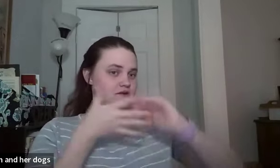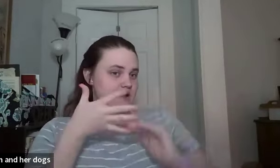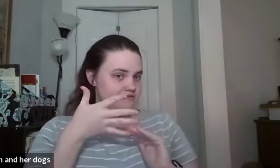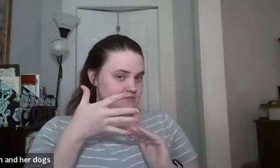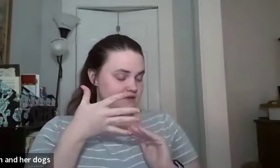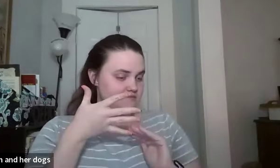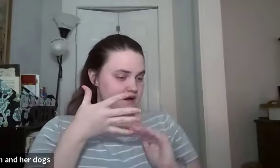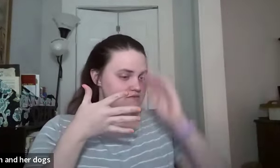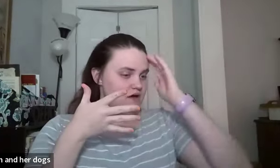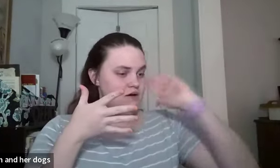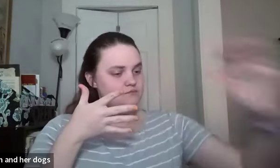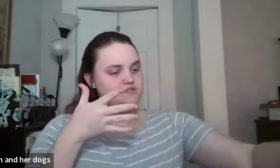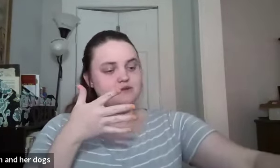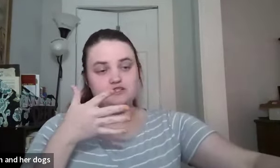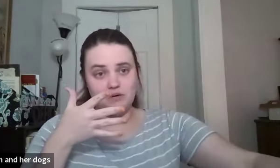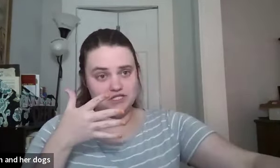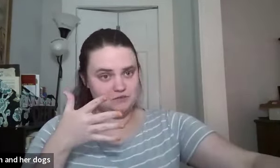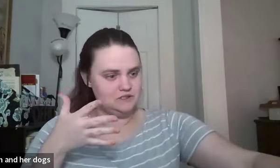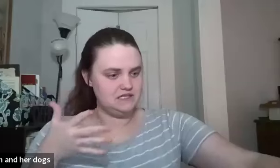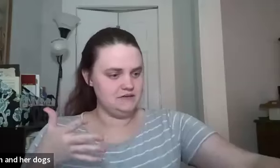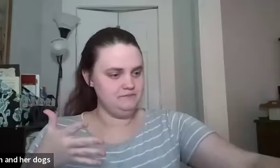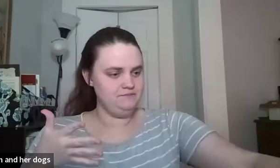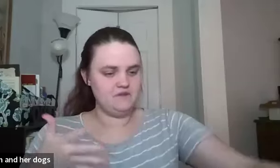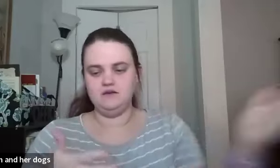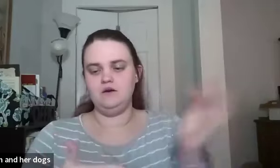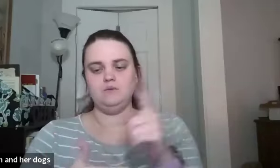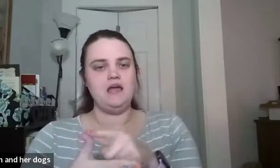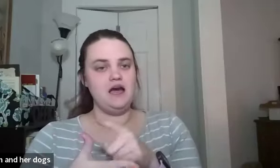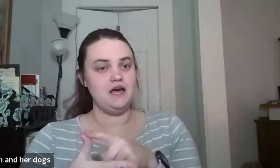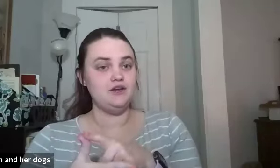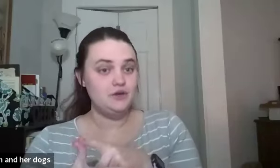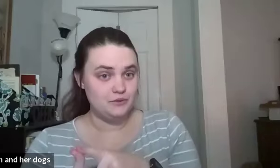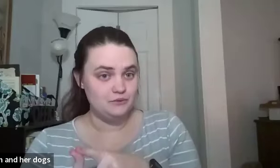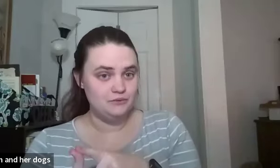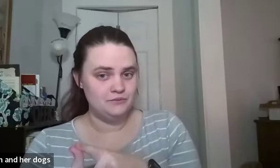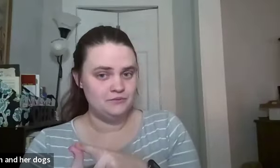five WH question words again. We had who,